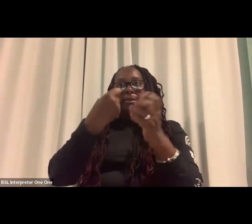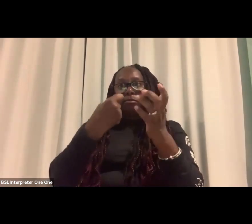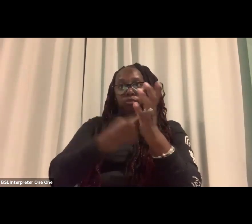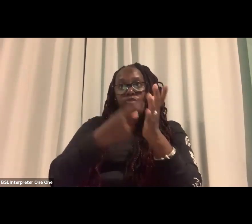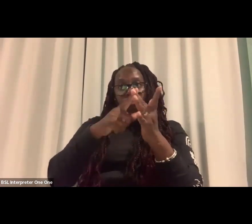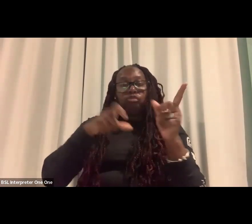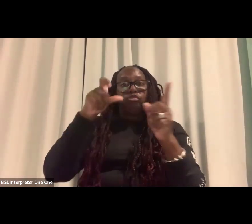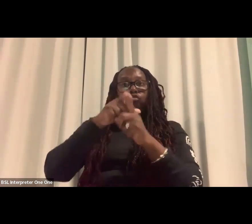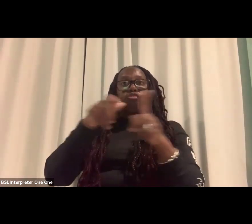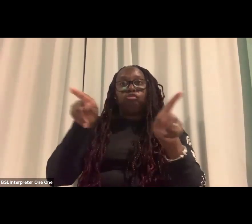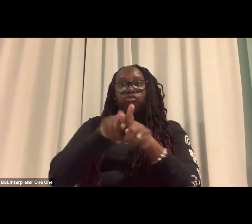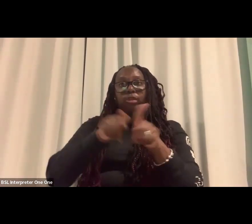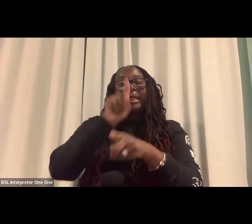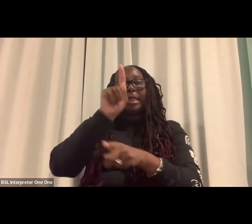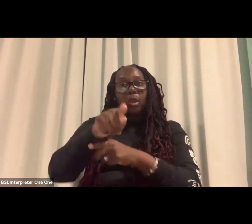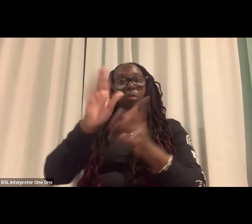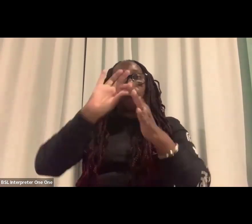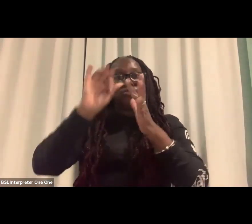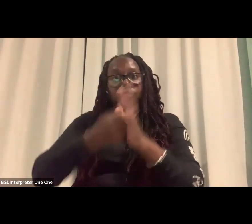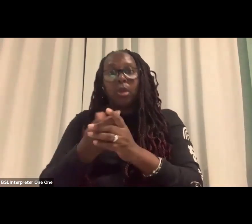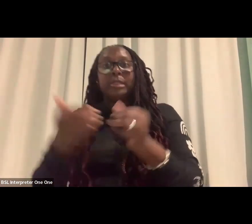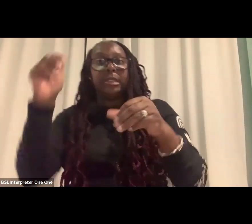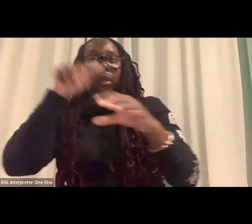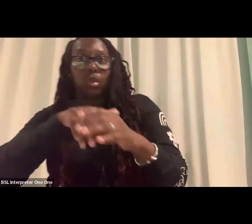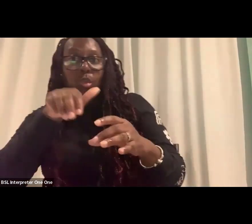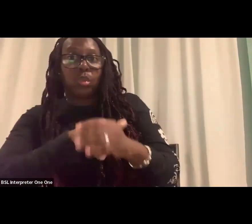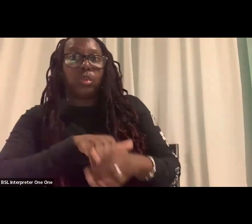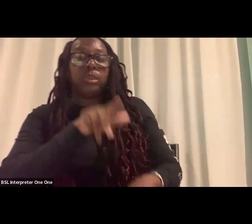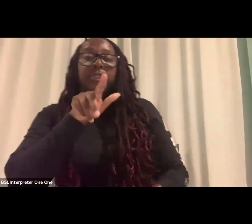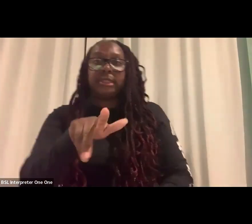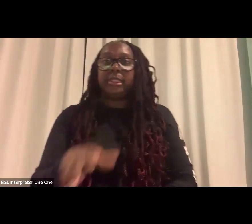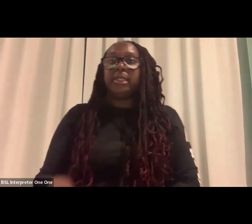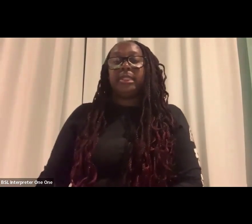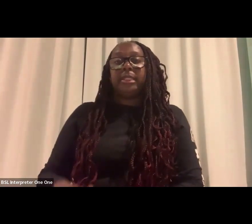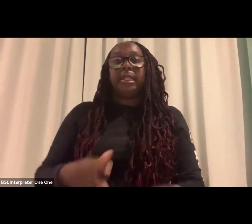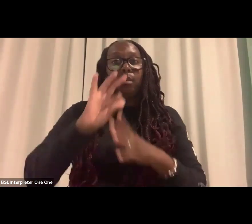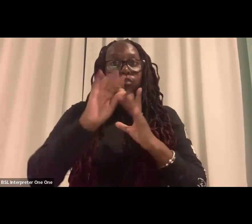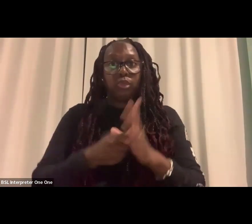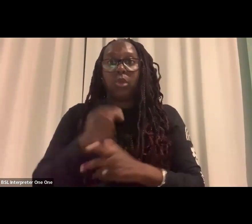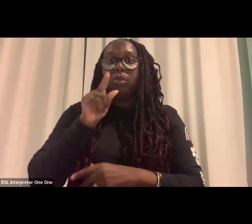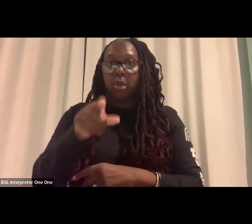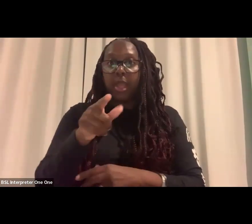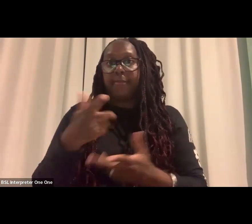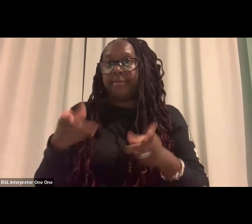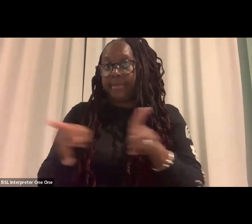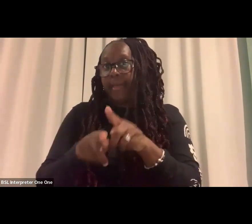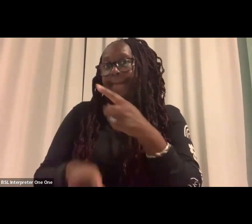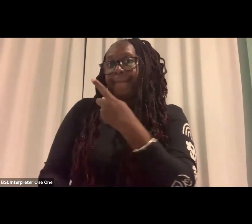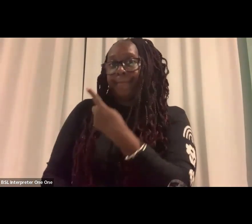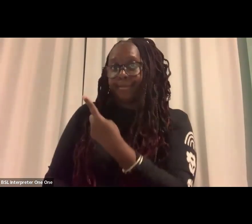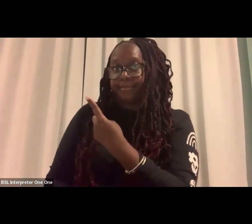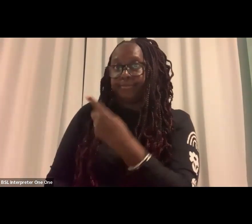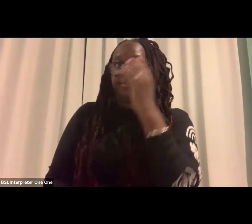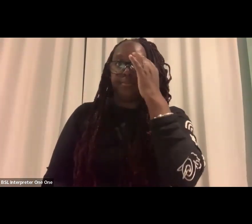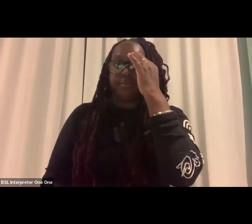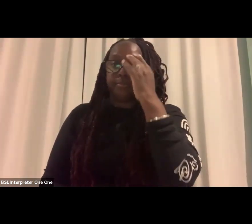multi-criteria analysis of the projects included in the pluriannual investment program of the municipality. So it's a